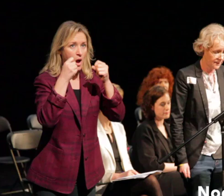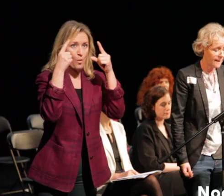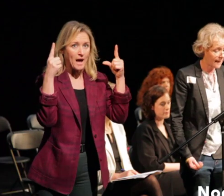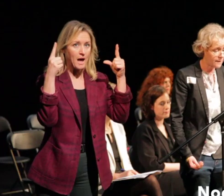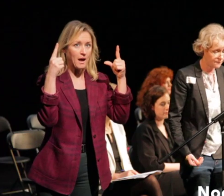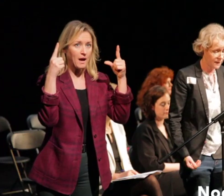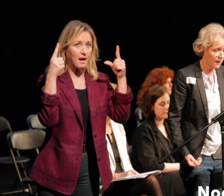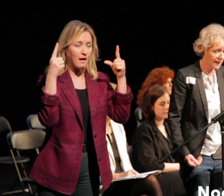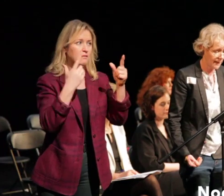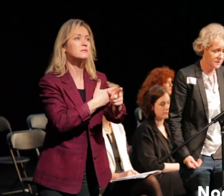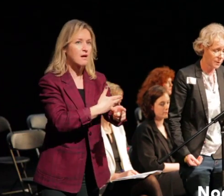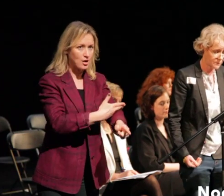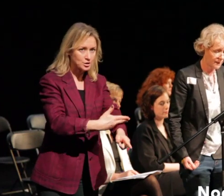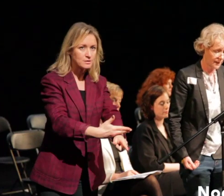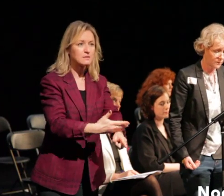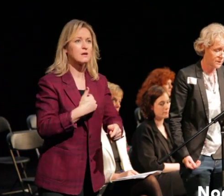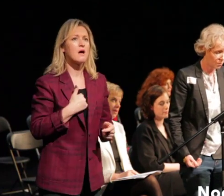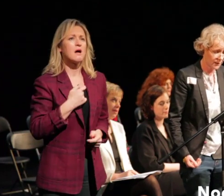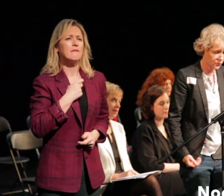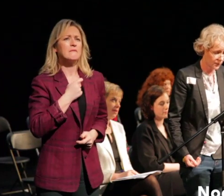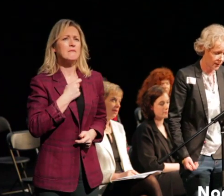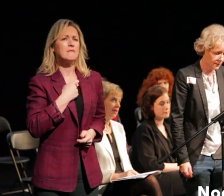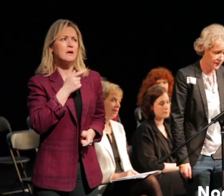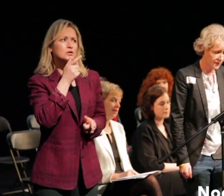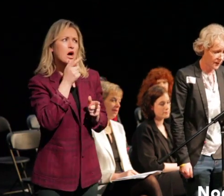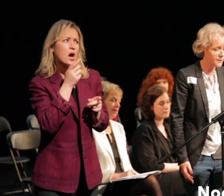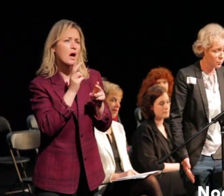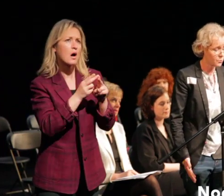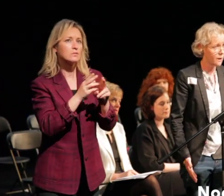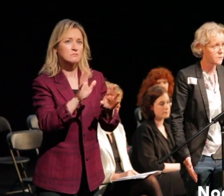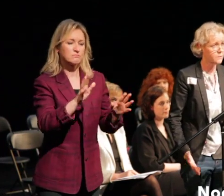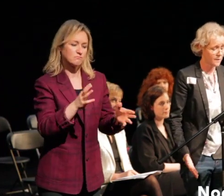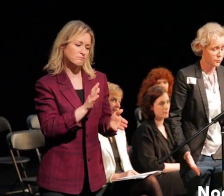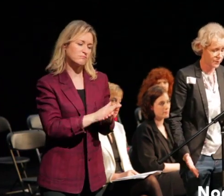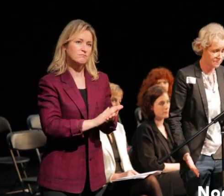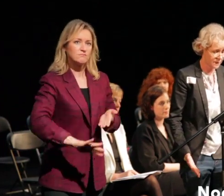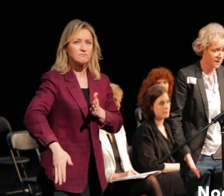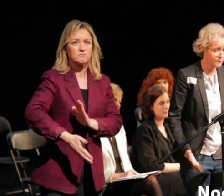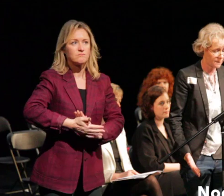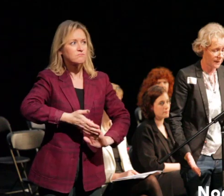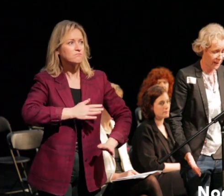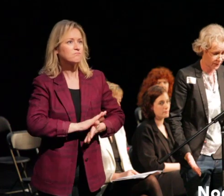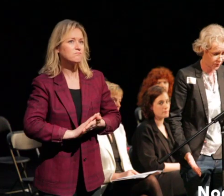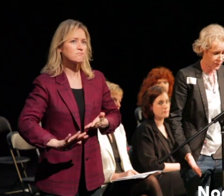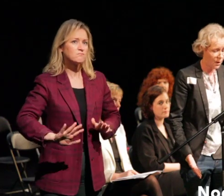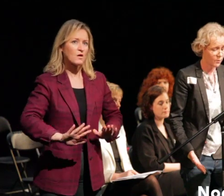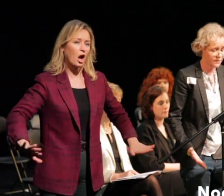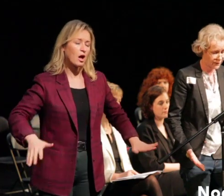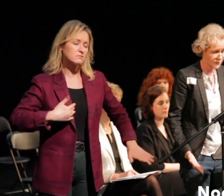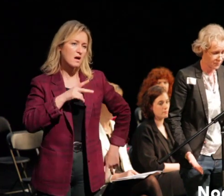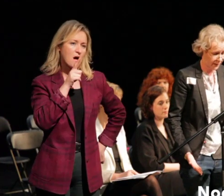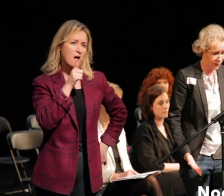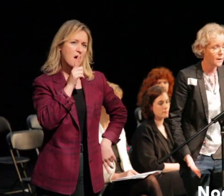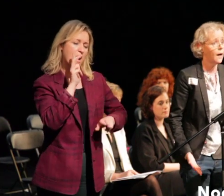lit, and any fear I had about speaking out is well and truly gone. I don't want special treatment as a female actor or